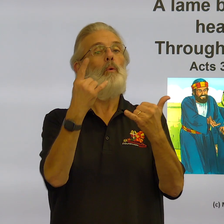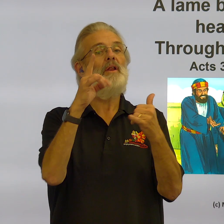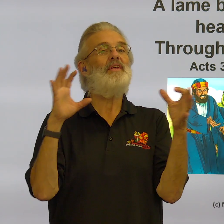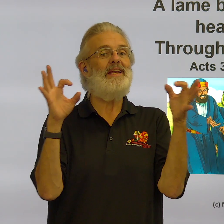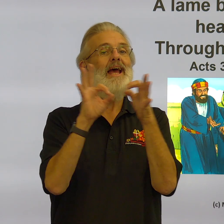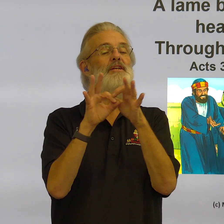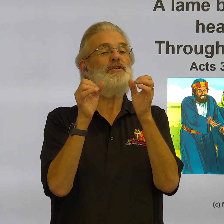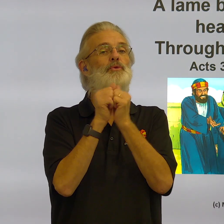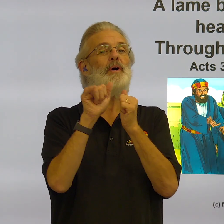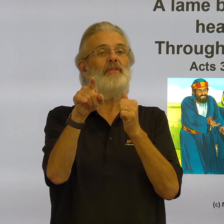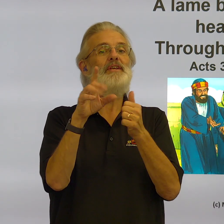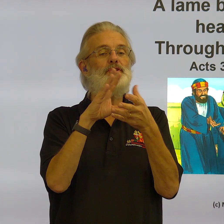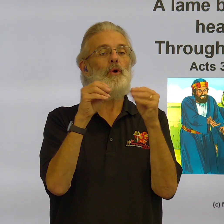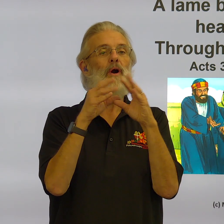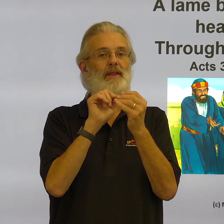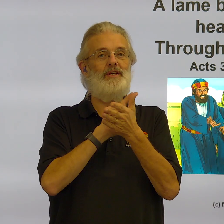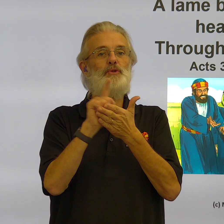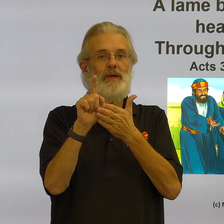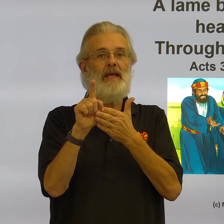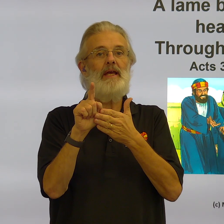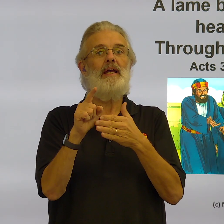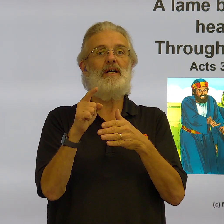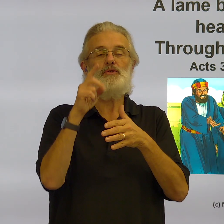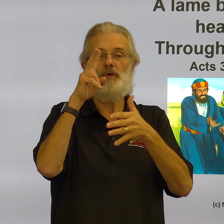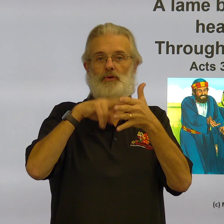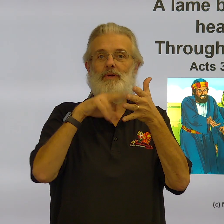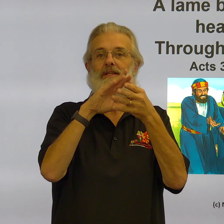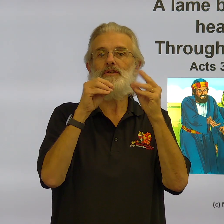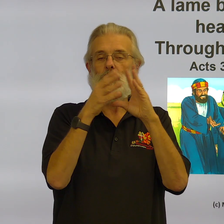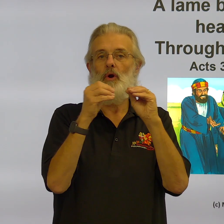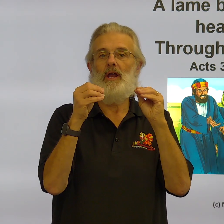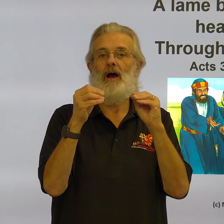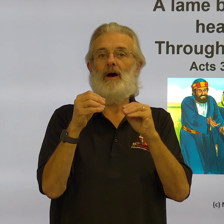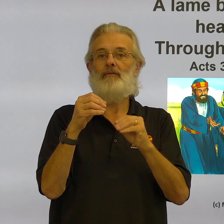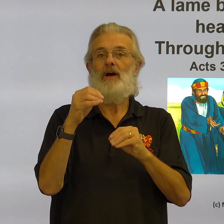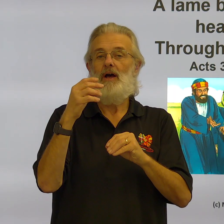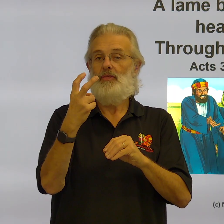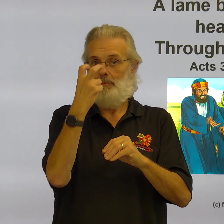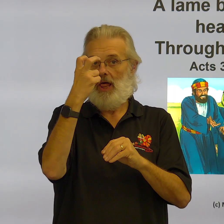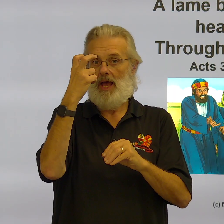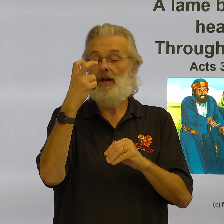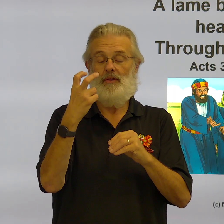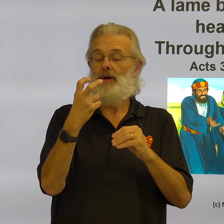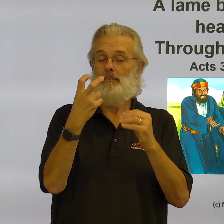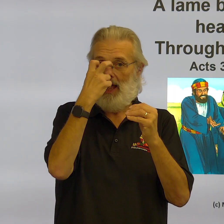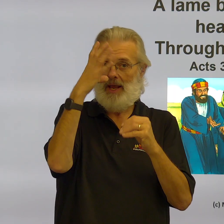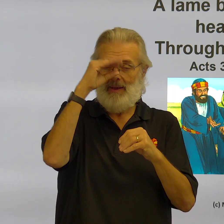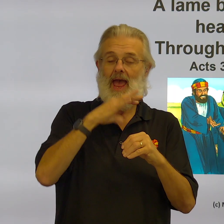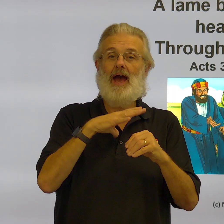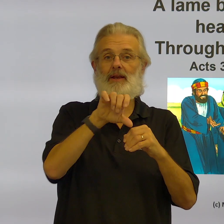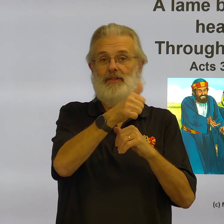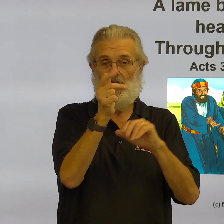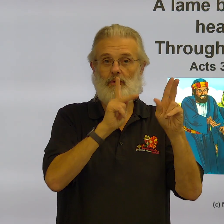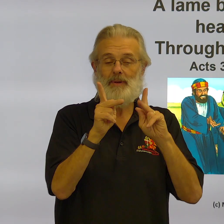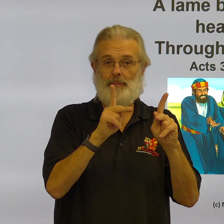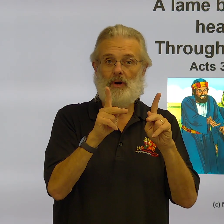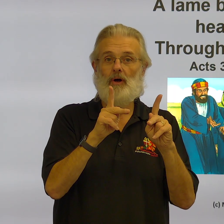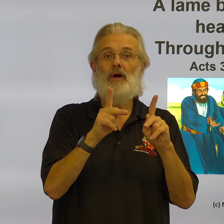One of the connections with this story this week is when you read the story of the blind man and the other people. You